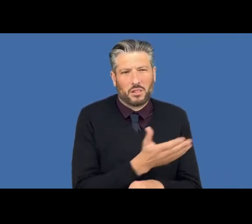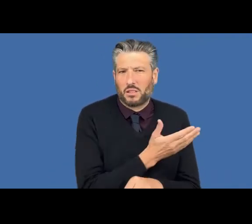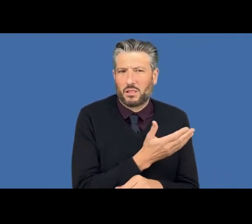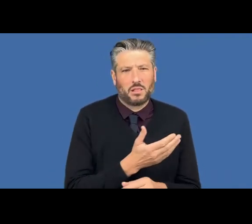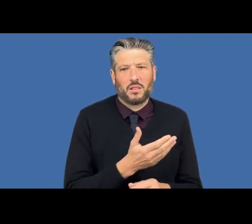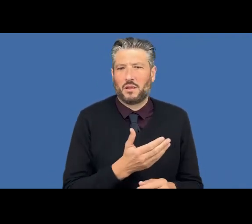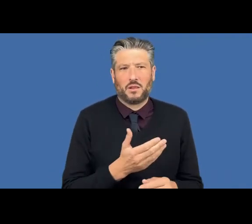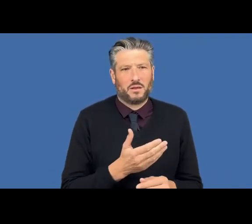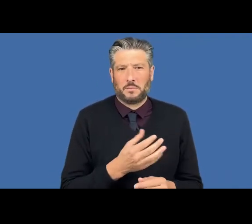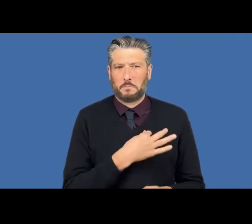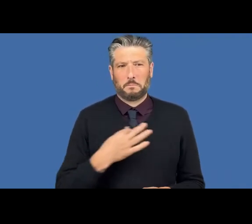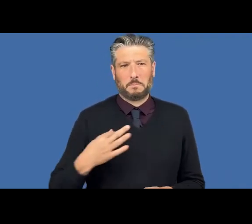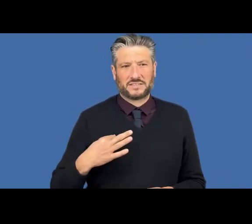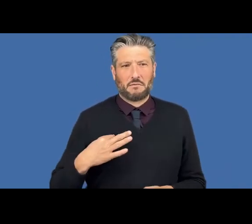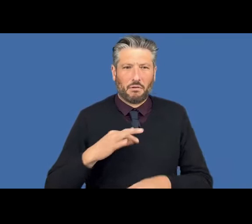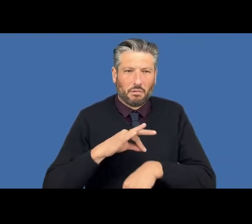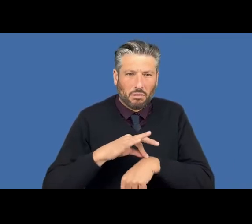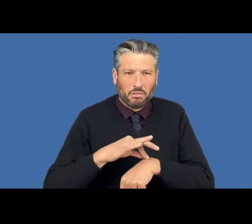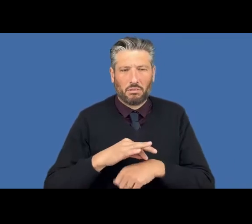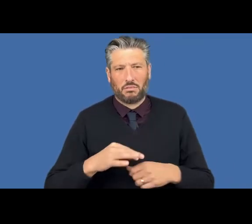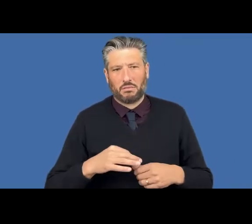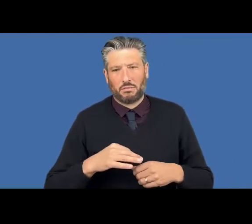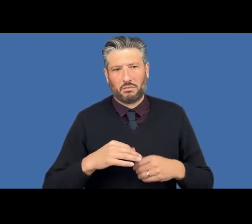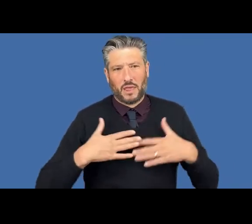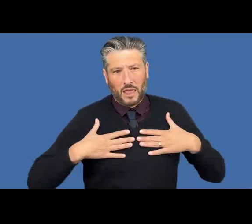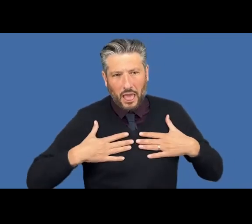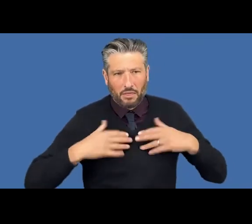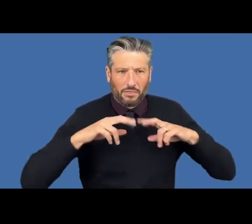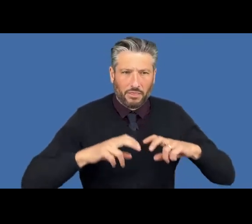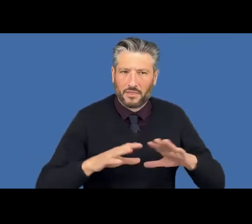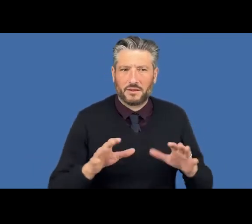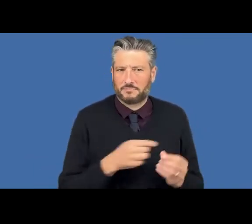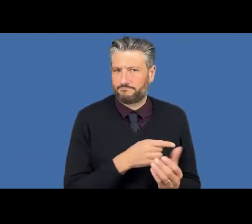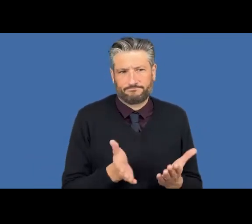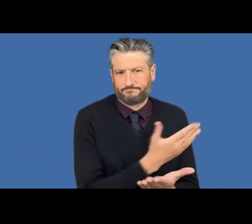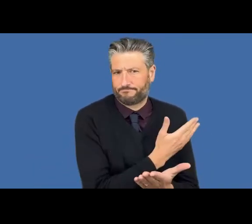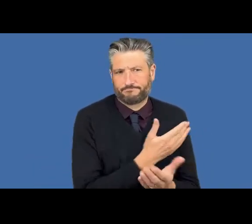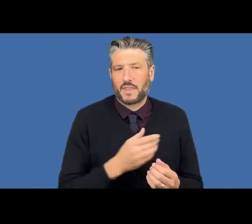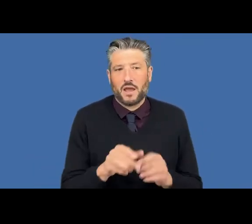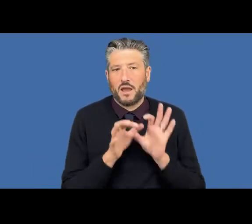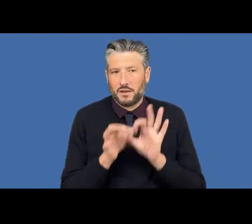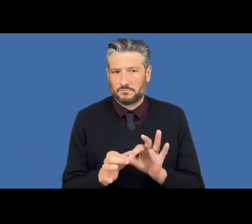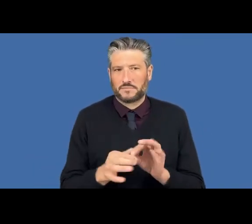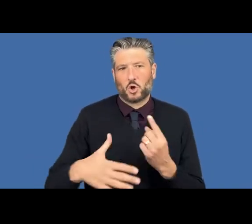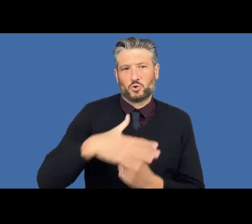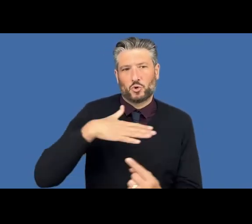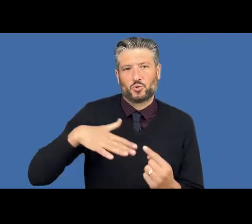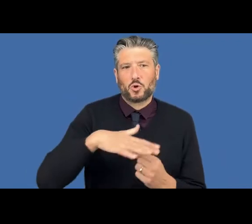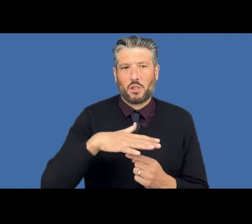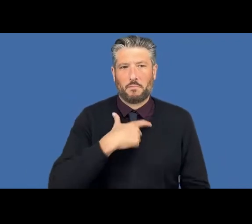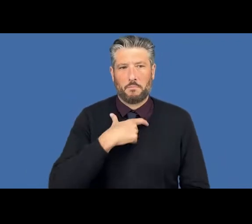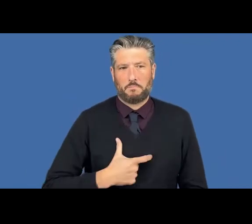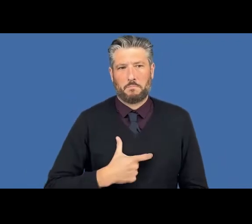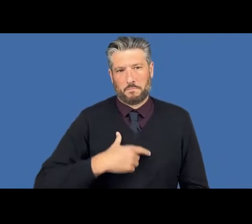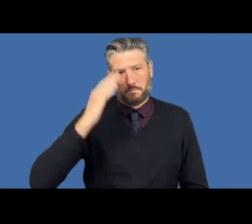reflects it's closer to having some kind of connection to all of the countries that we work in. And so